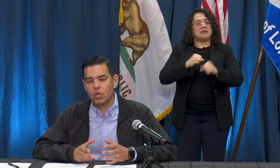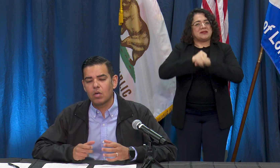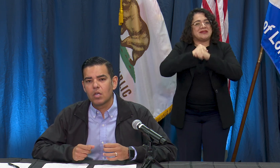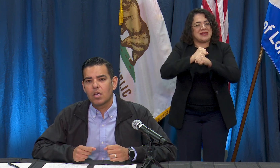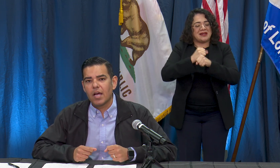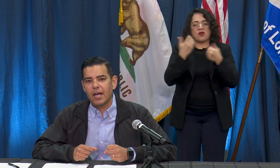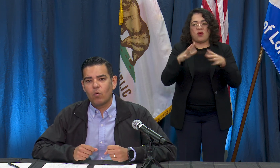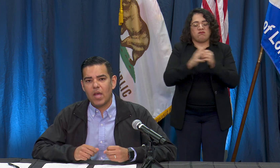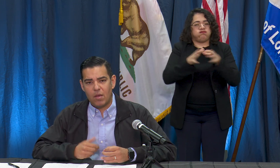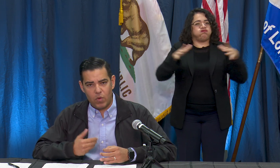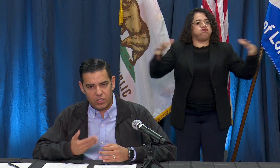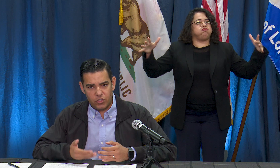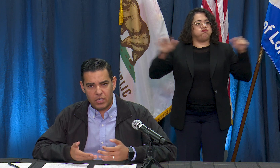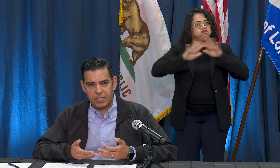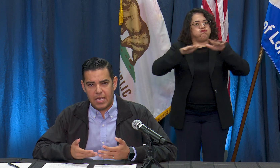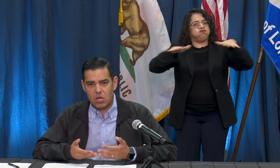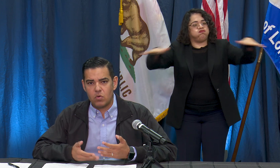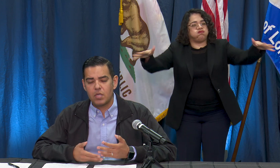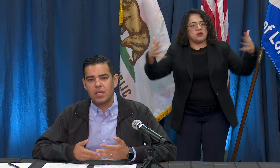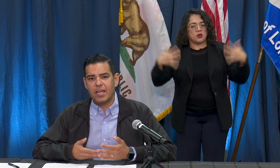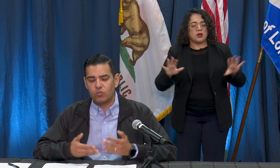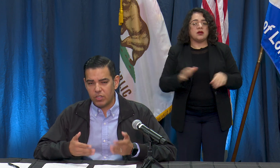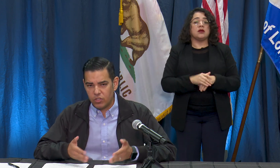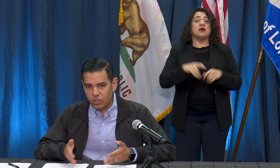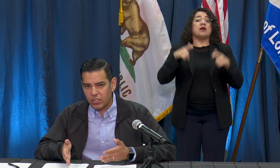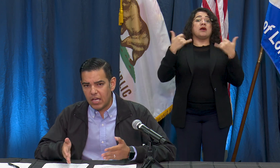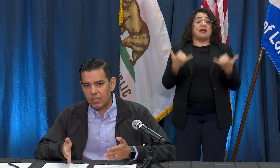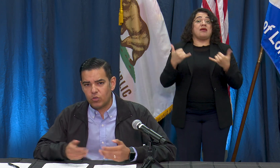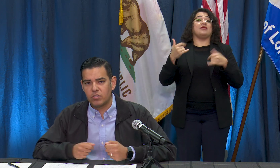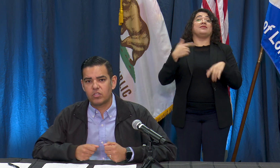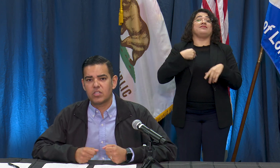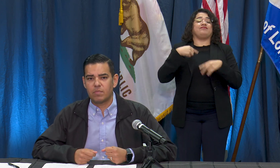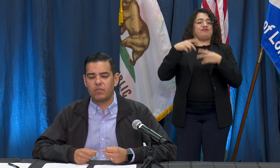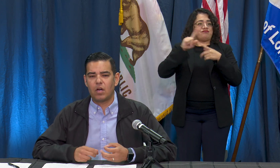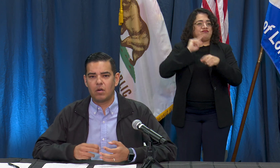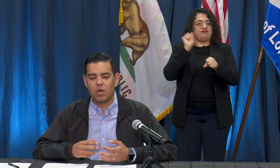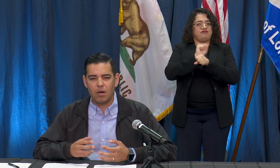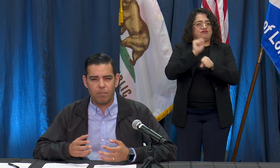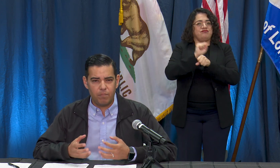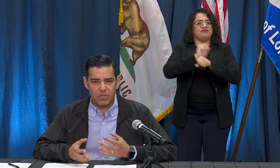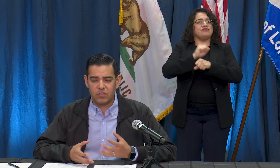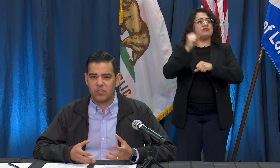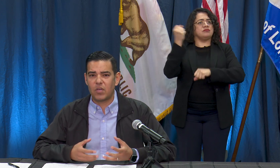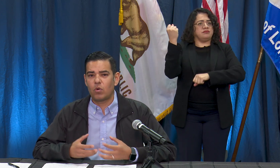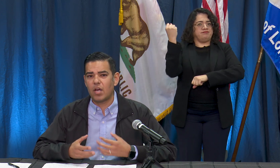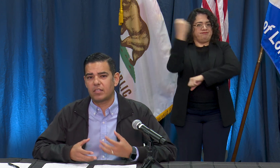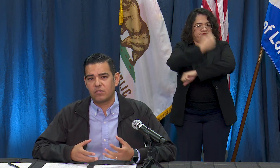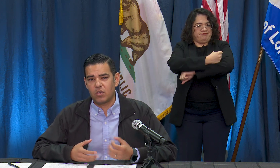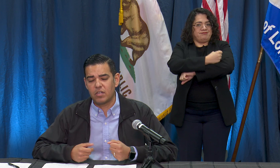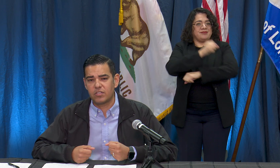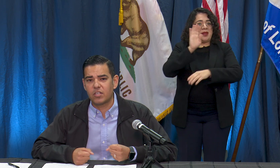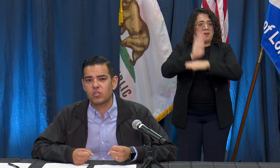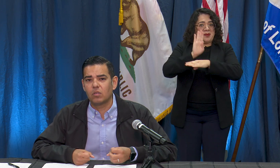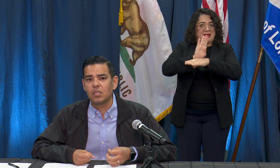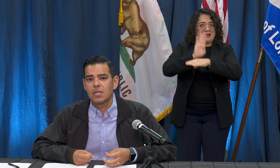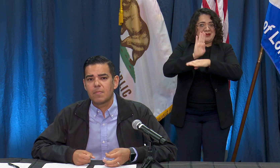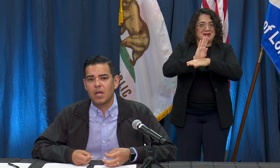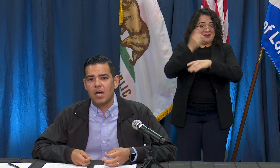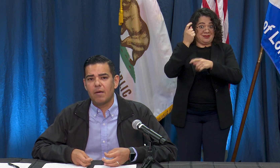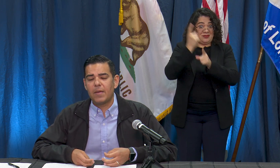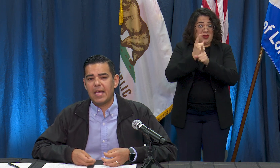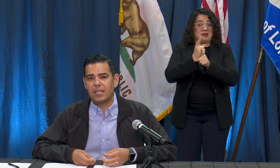major order, when it shut down and transitioned some of our businesses that were not considered